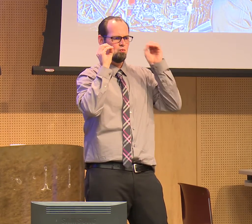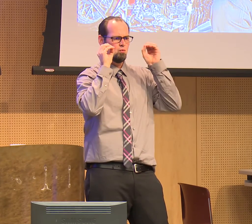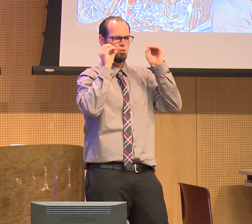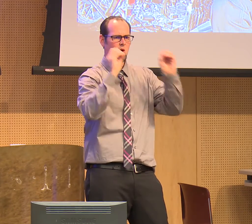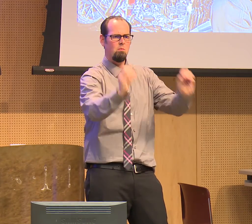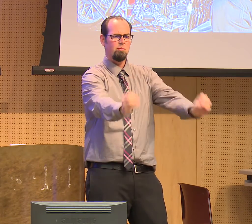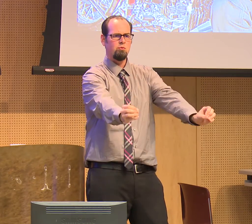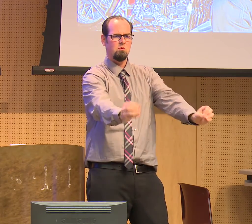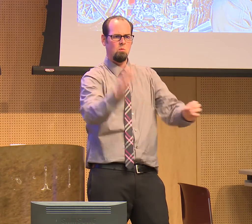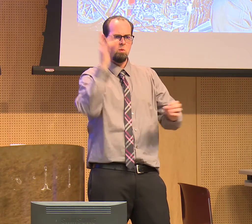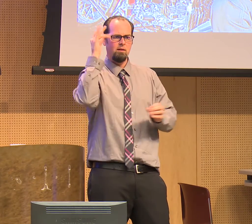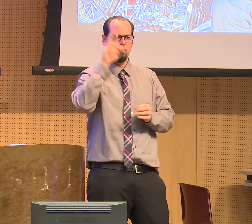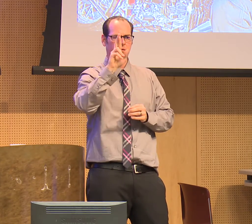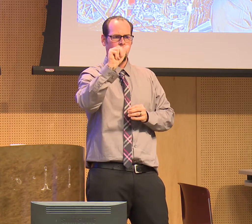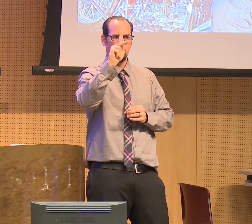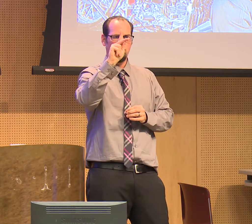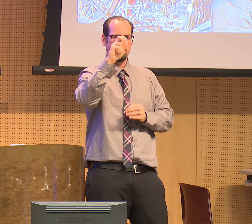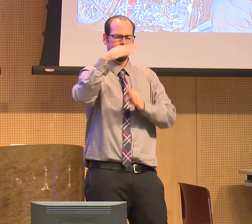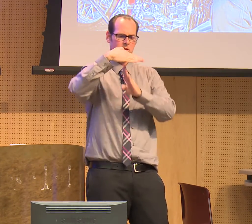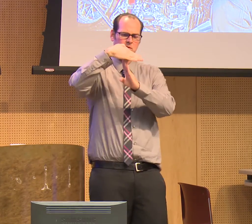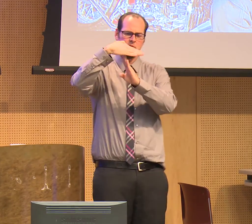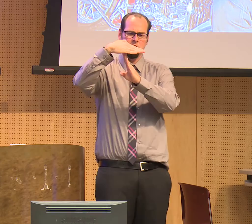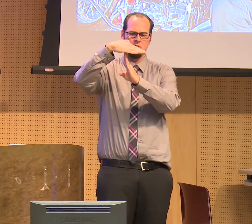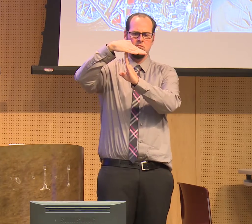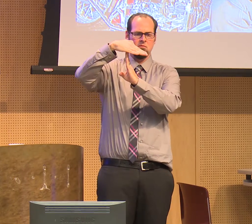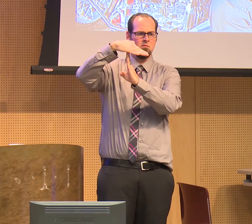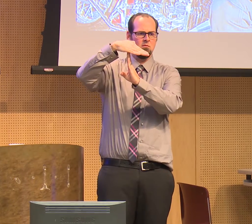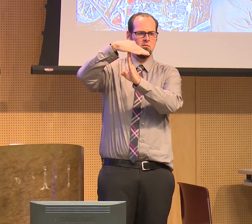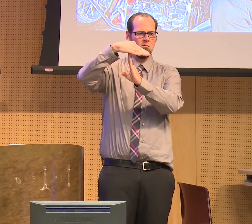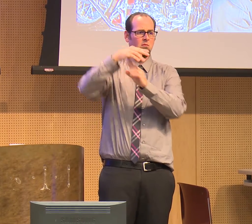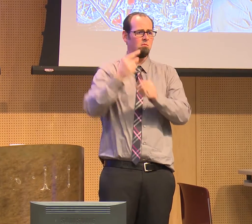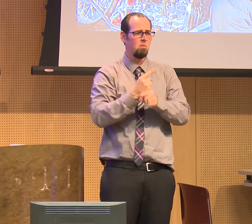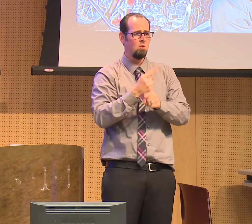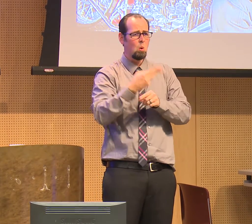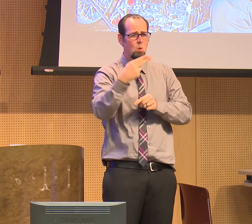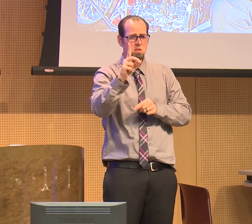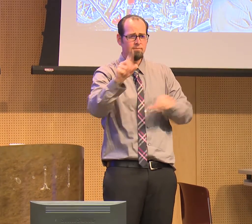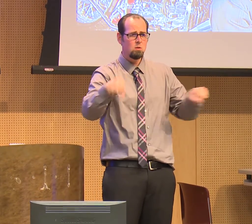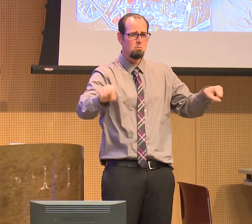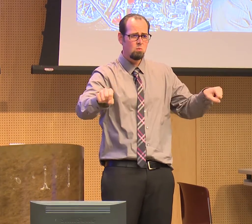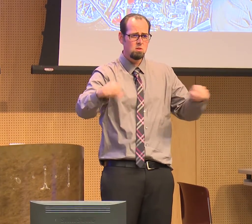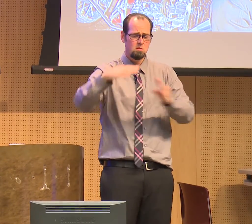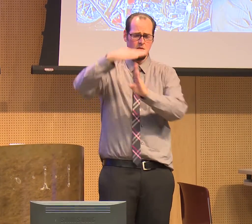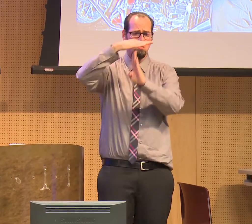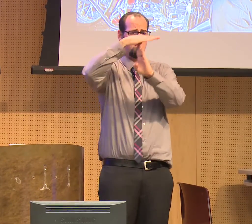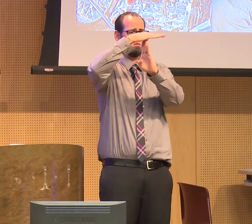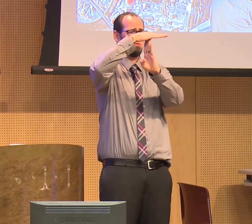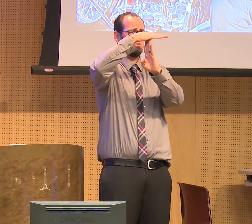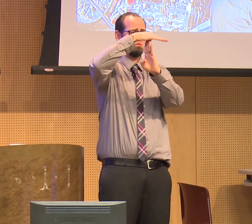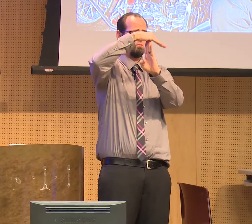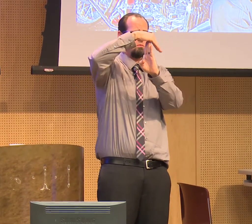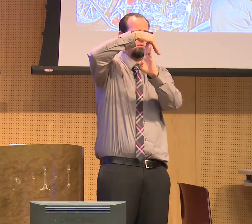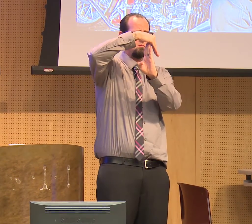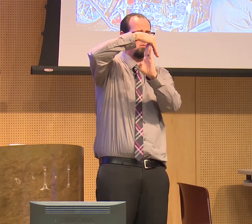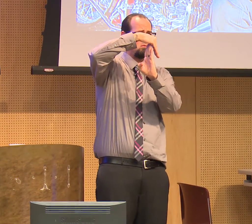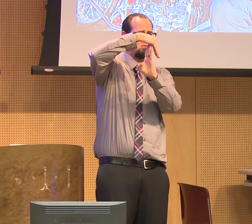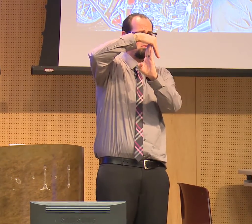called choppers. They had long front forks that were angled. Hot rod